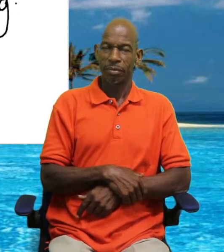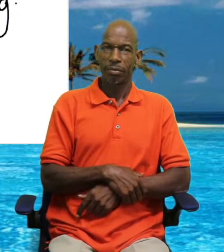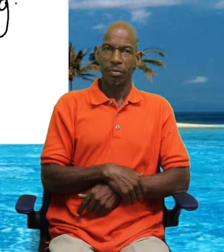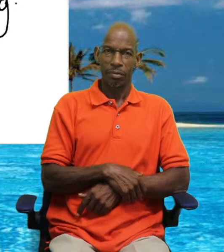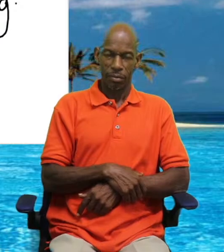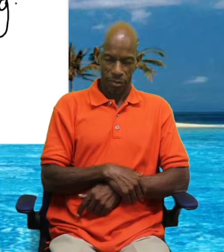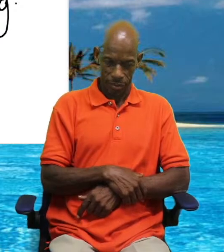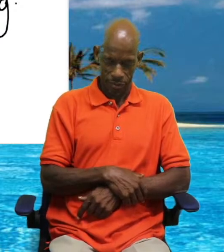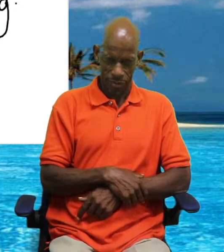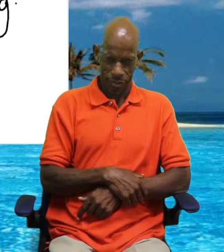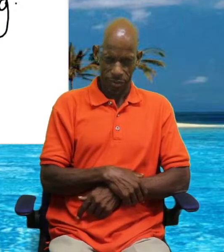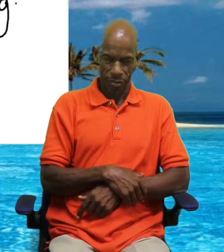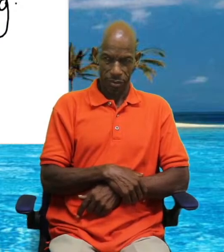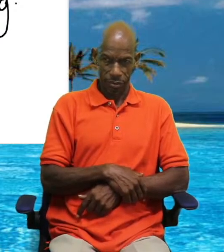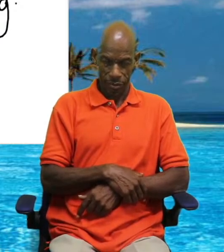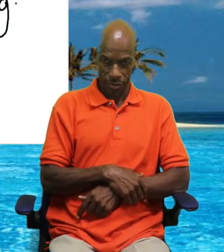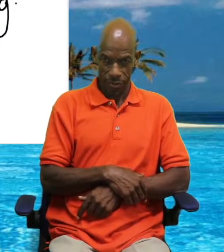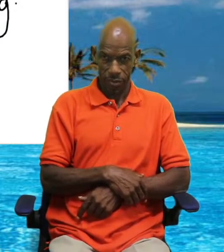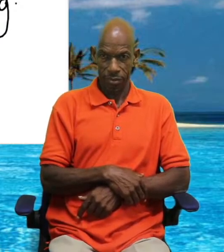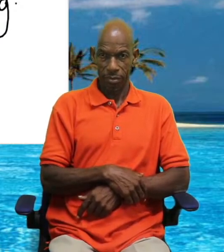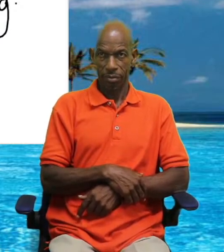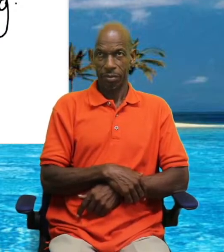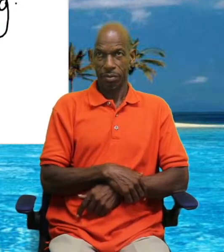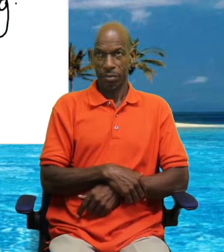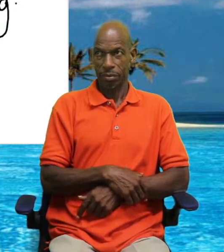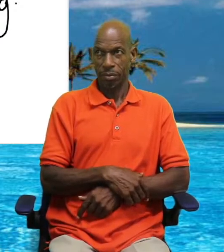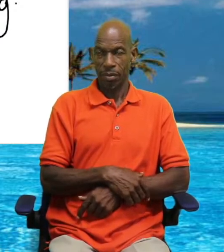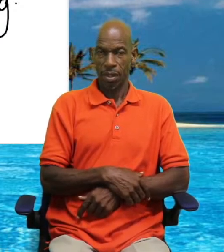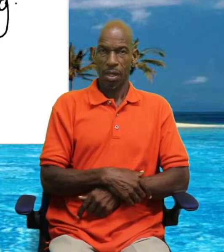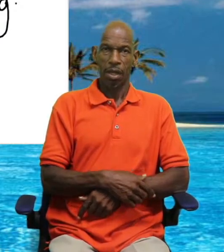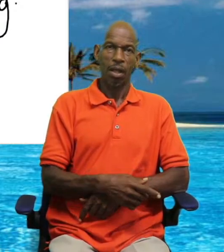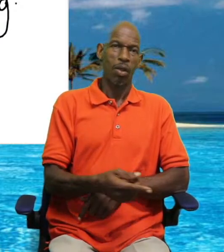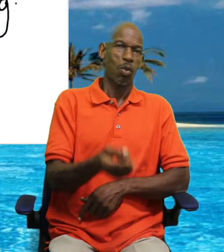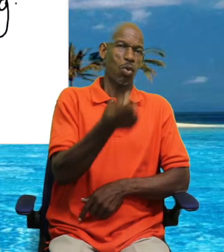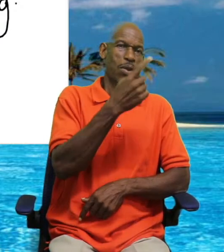they are saying. All right, so we're going back from the beginning